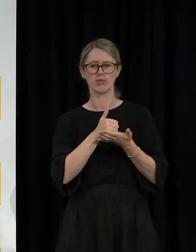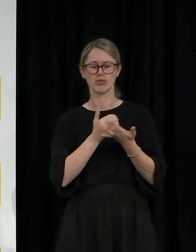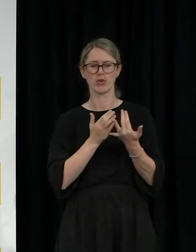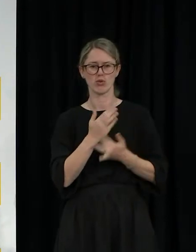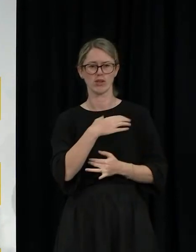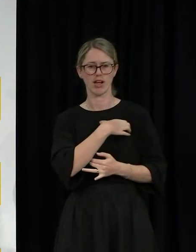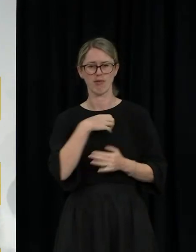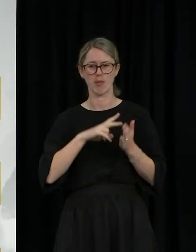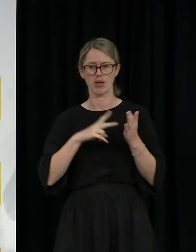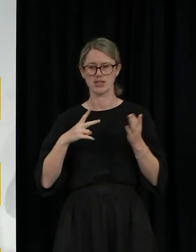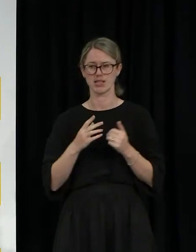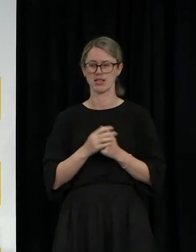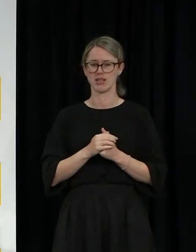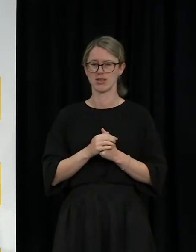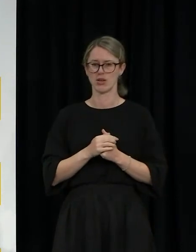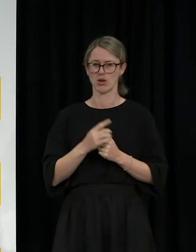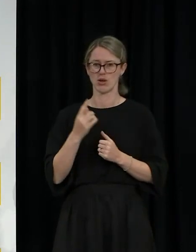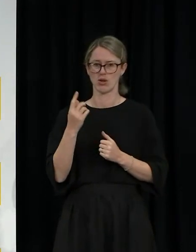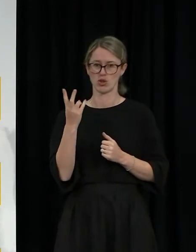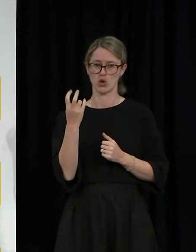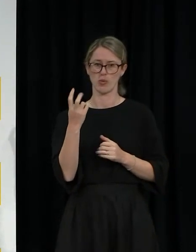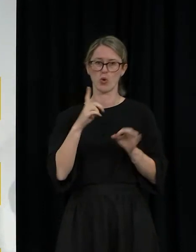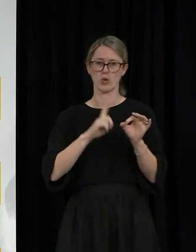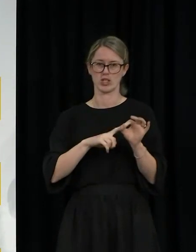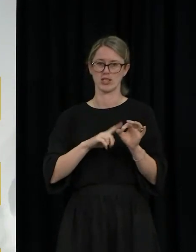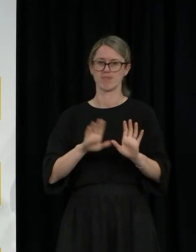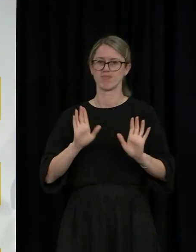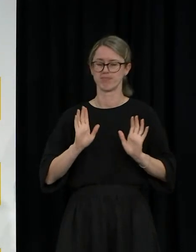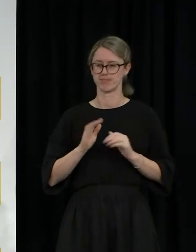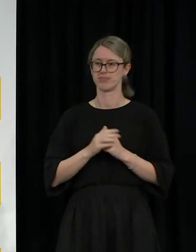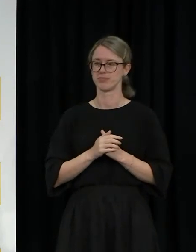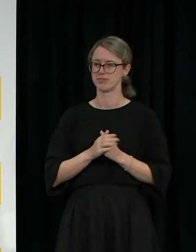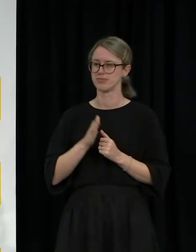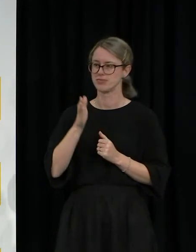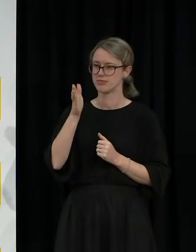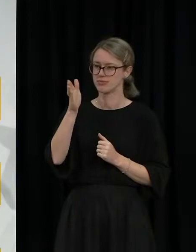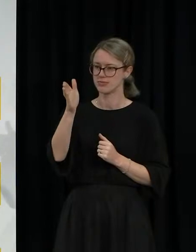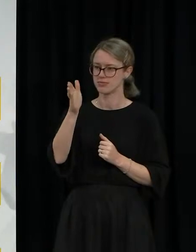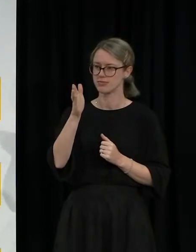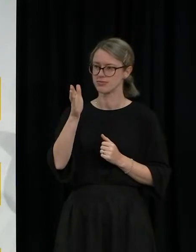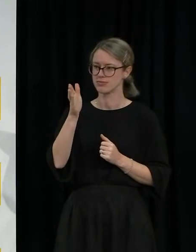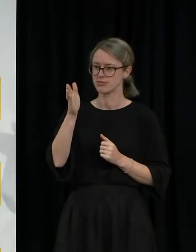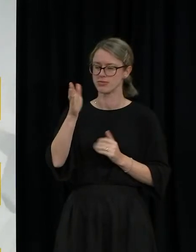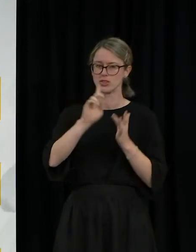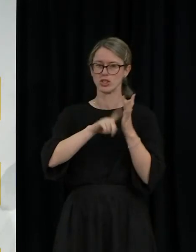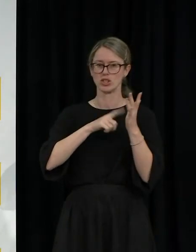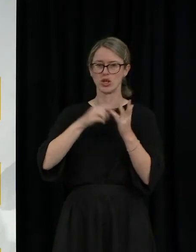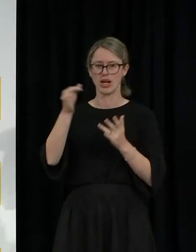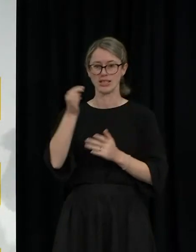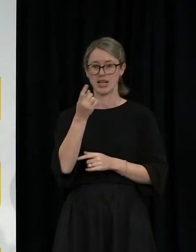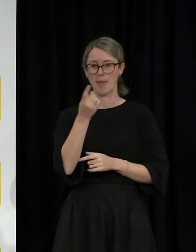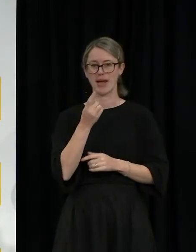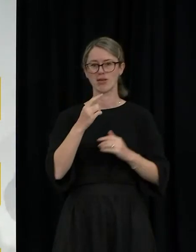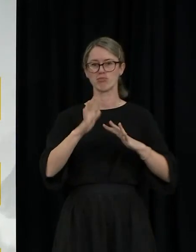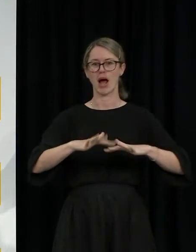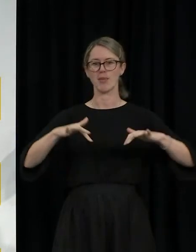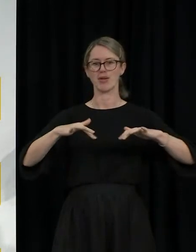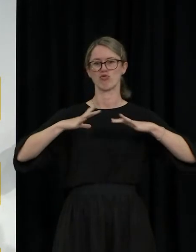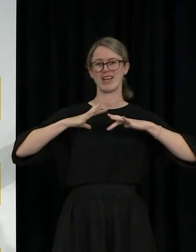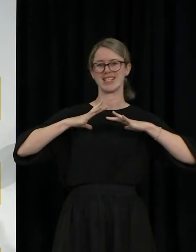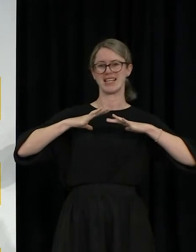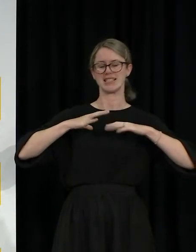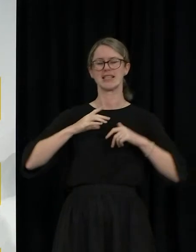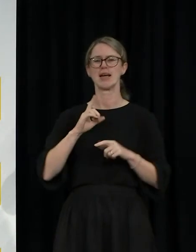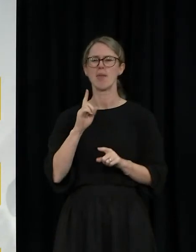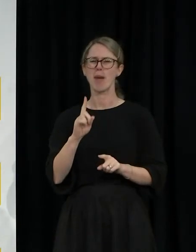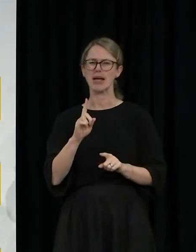government policy initiatives. I'll take Joe and Lillian and then we'll finish. Obviously you're going into a recess, but depending on what happens with levels and